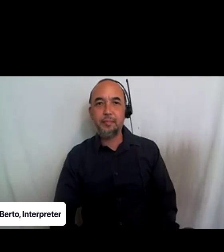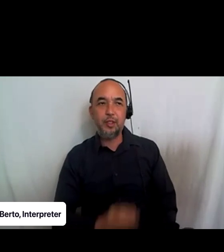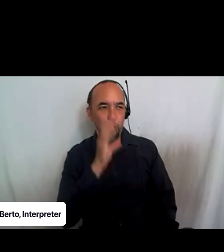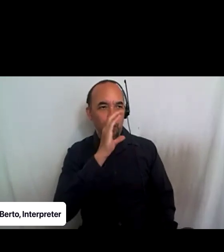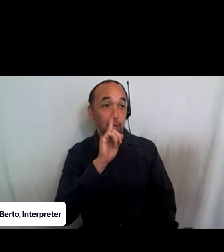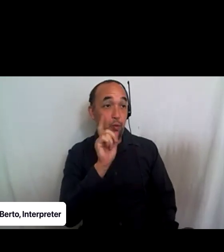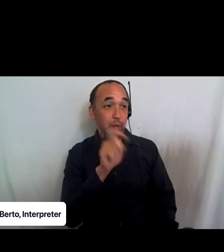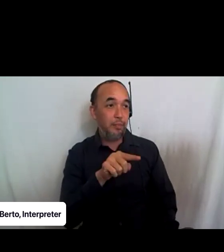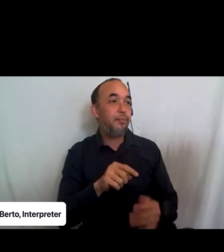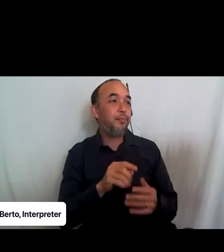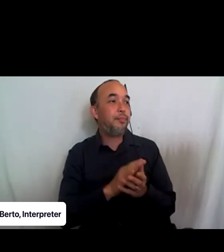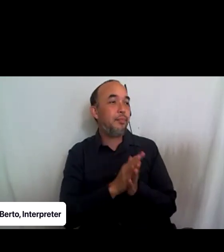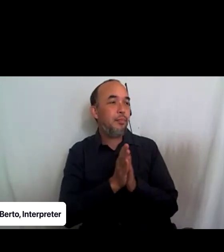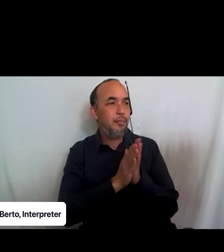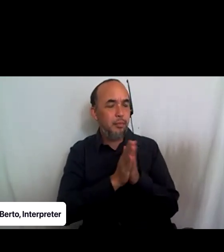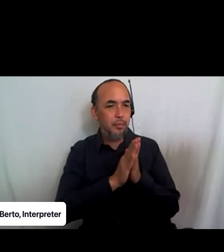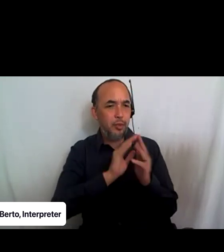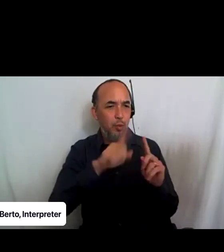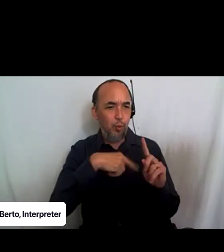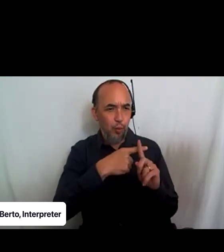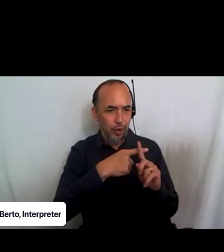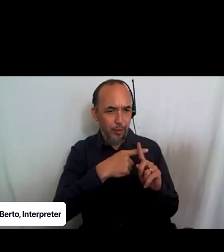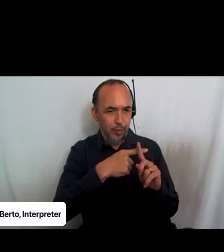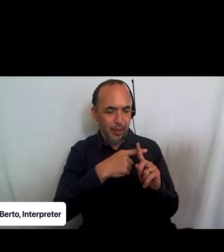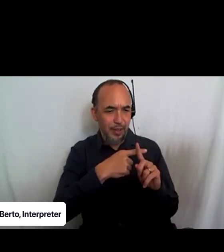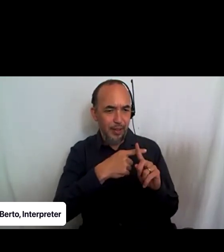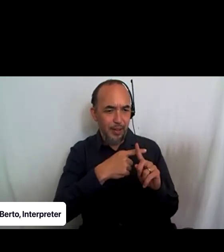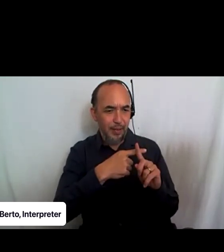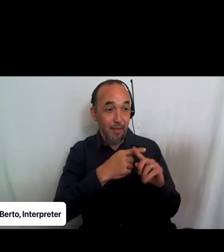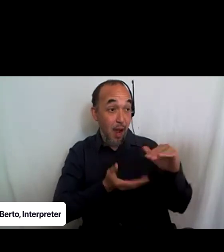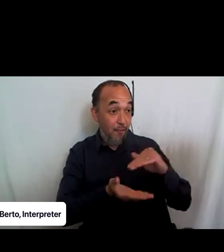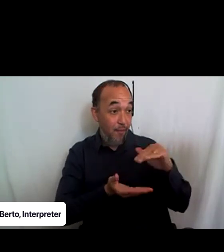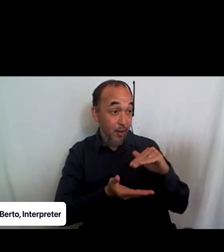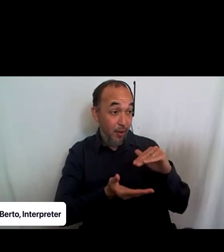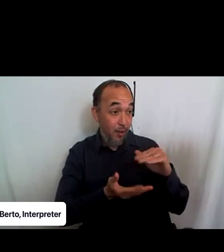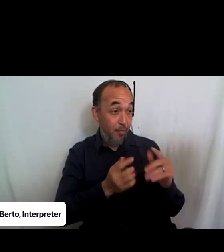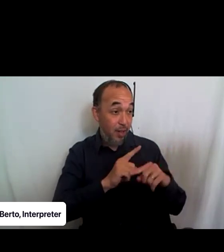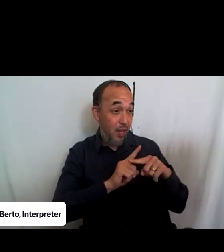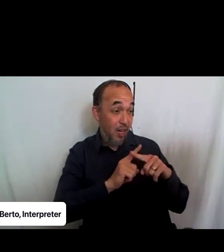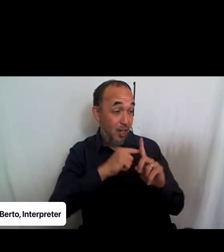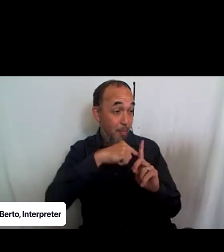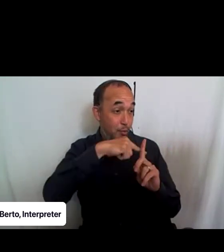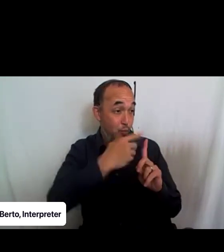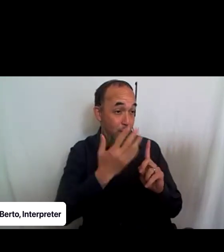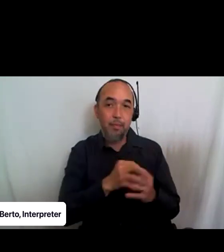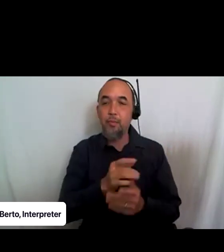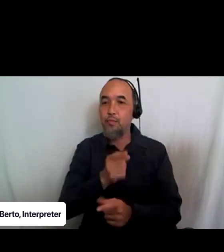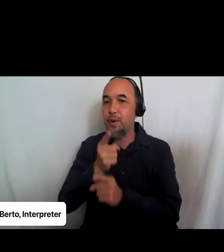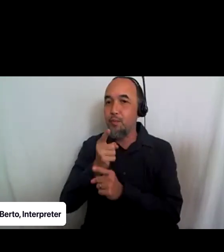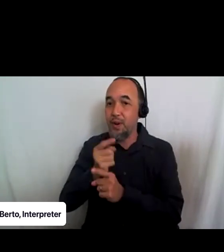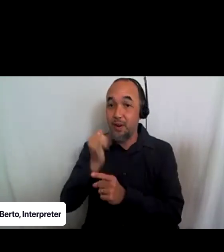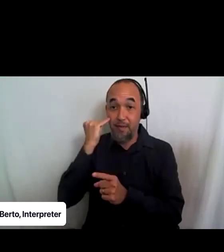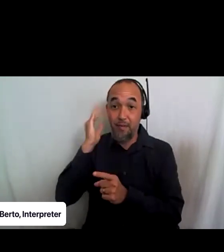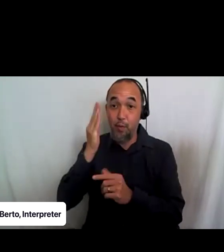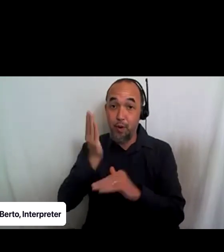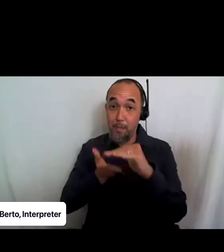do preheat the oven, what temperature would you like that at? Oh, sorry. Yes. So sorry. Those who are gonna bake the mac and cheese right during this class,